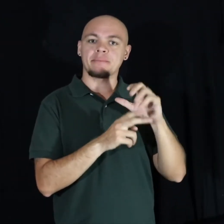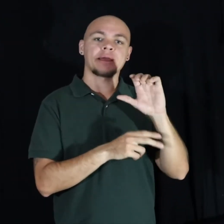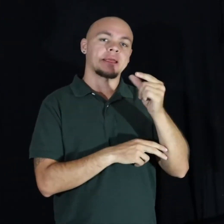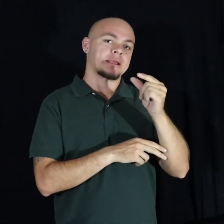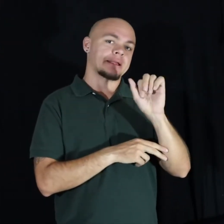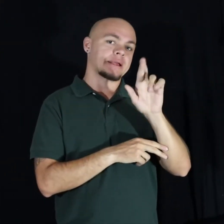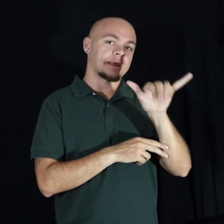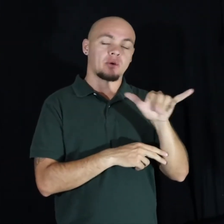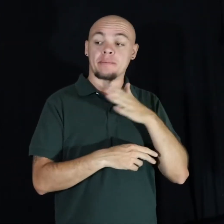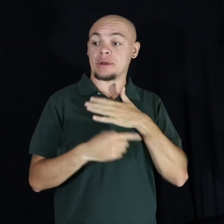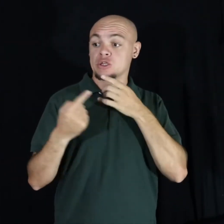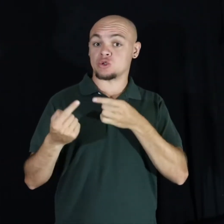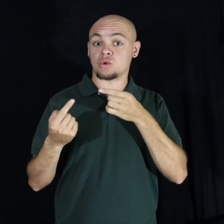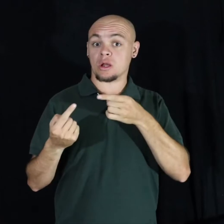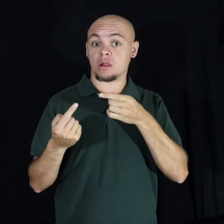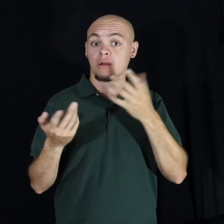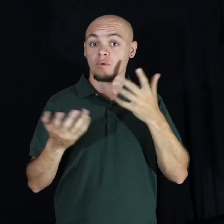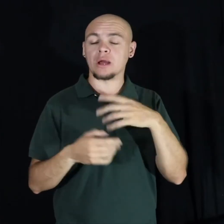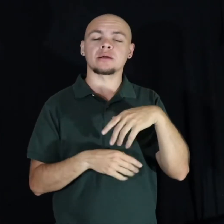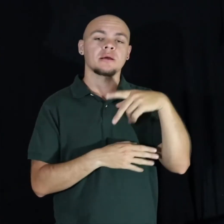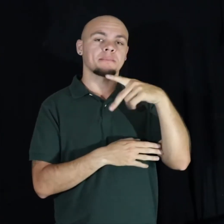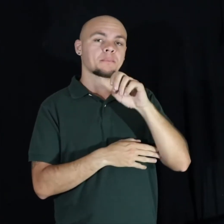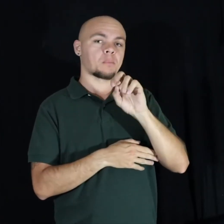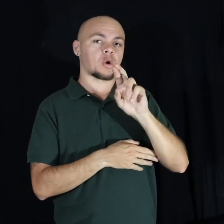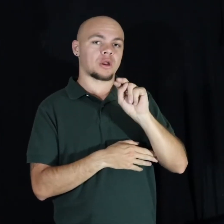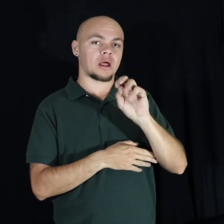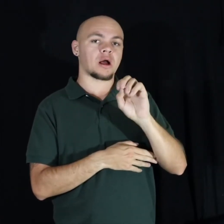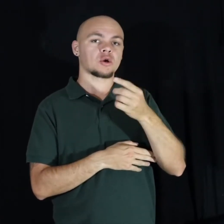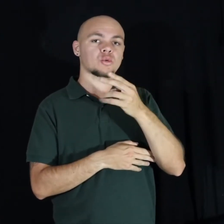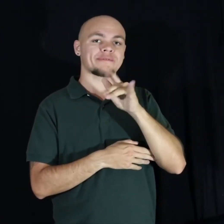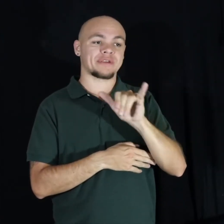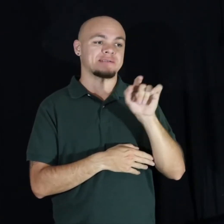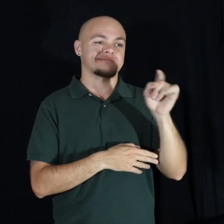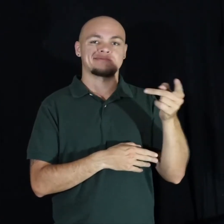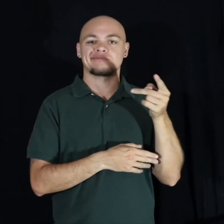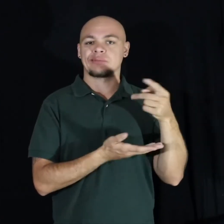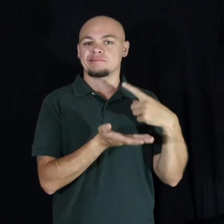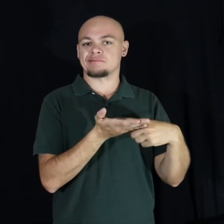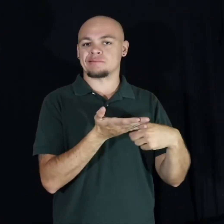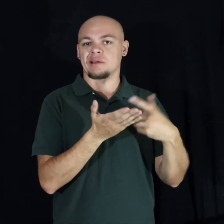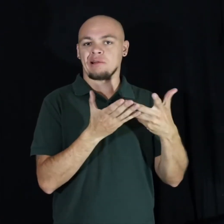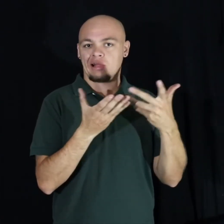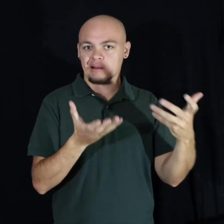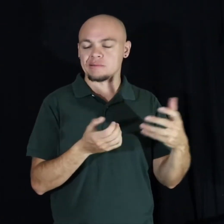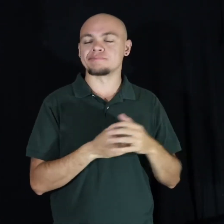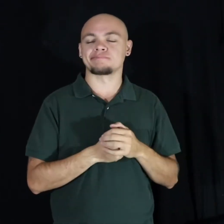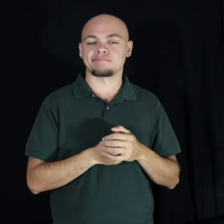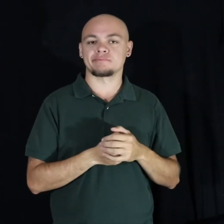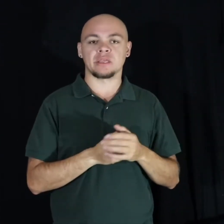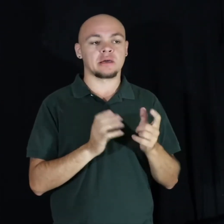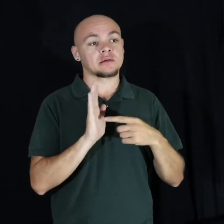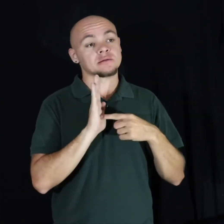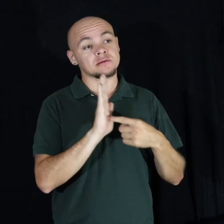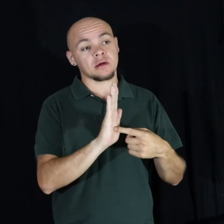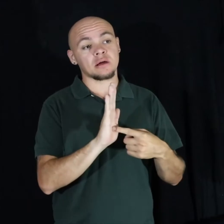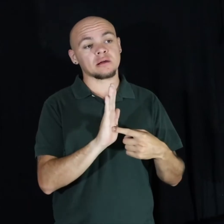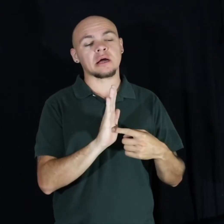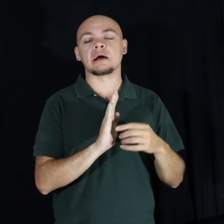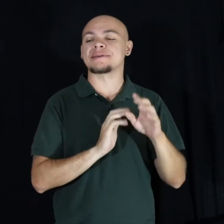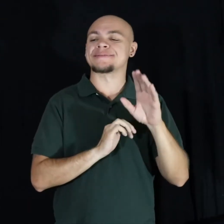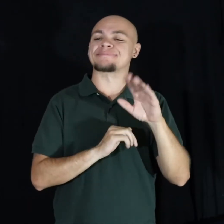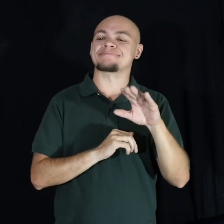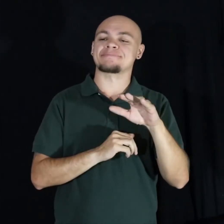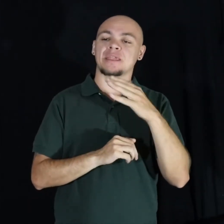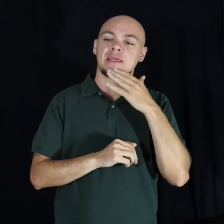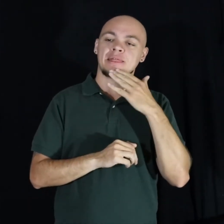with pornography became the major topic of discussion. And when I revealed this struggle to Gary, he says, you know what?